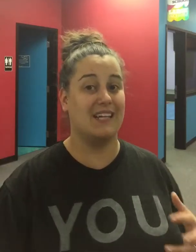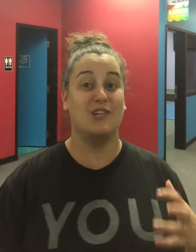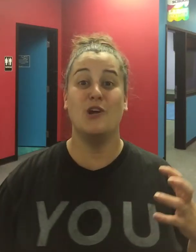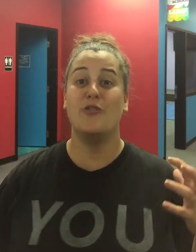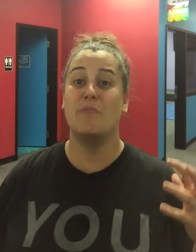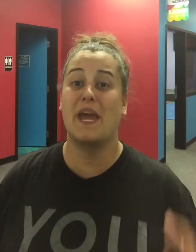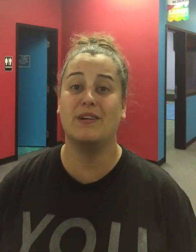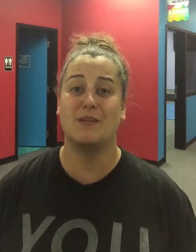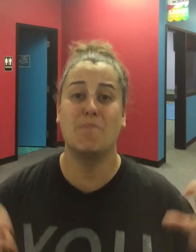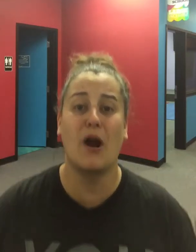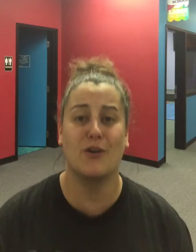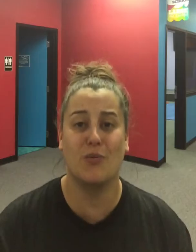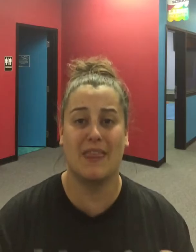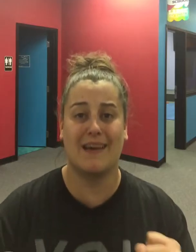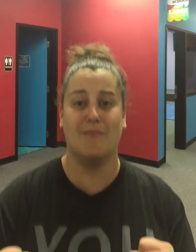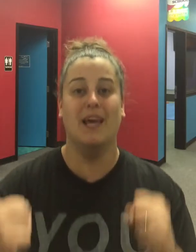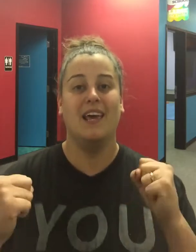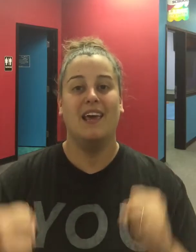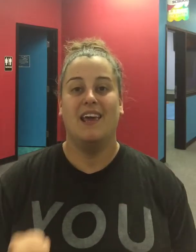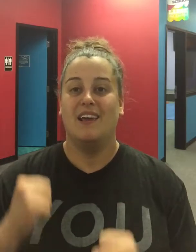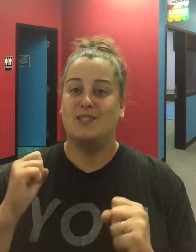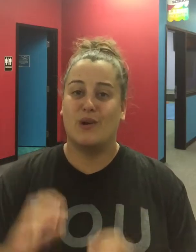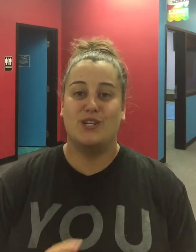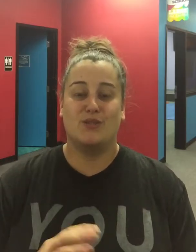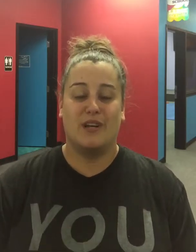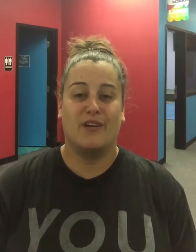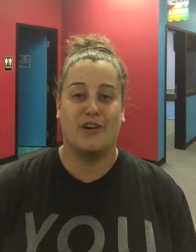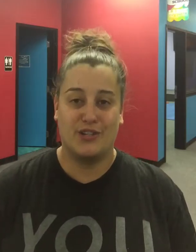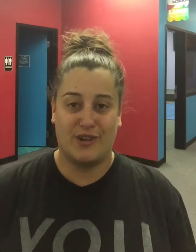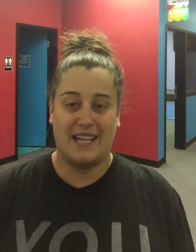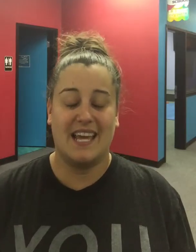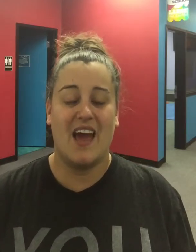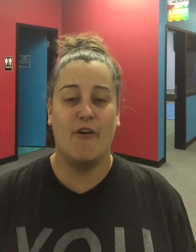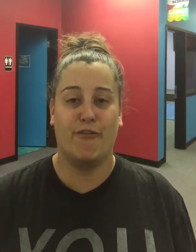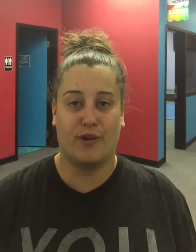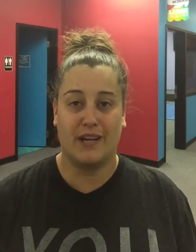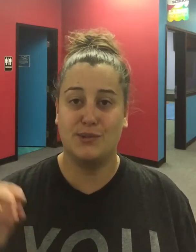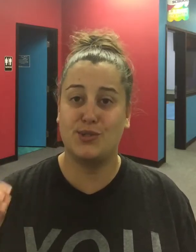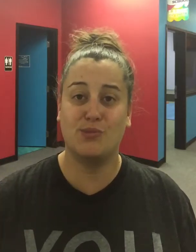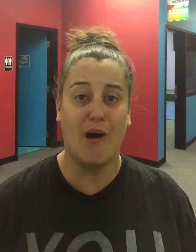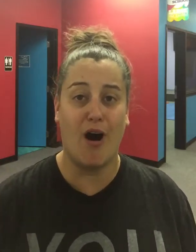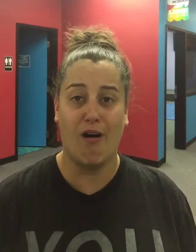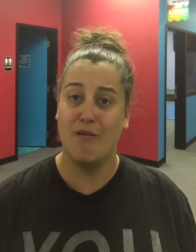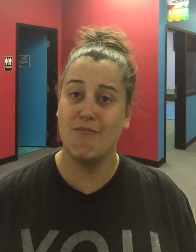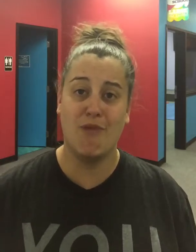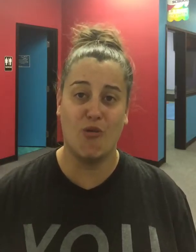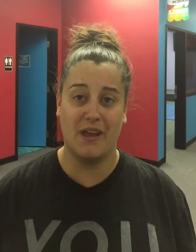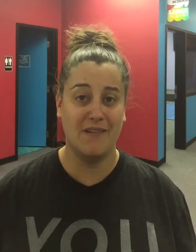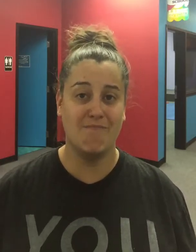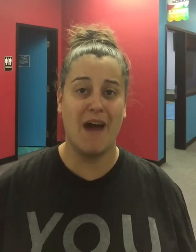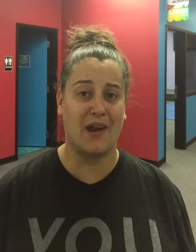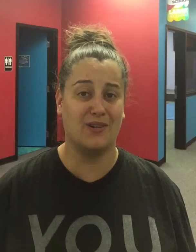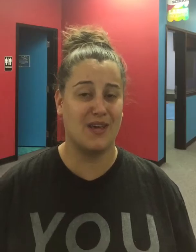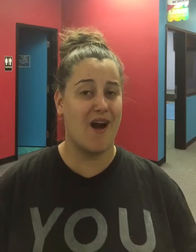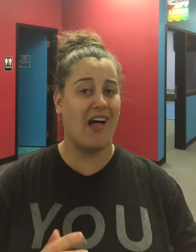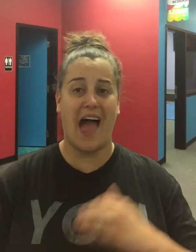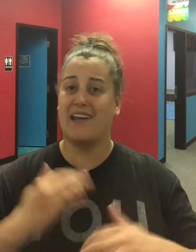to know the parents and partner with them. So I just wanna encourage you guys, every small moment matters. They all add